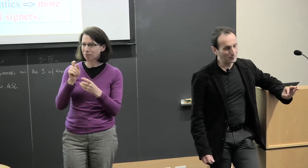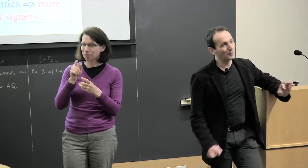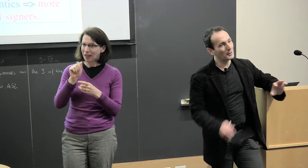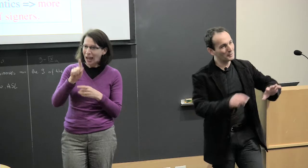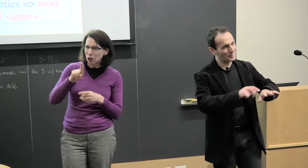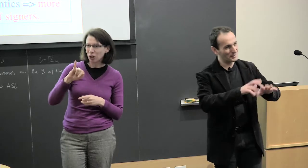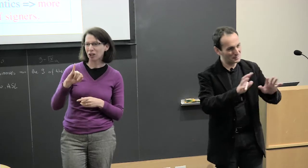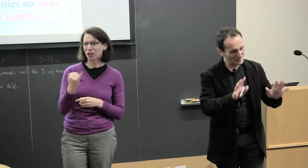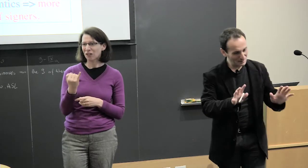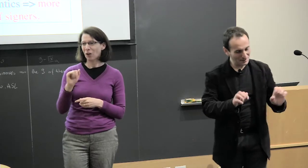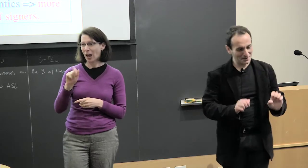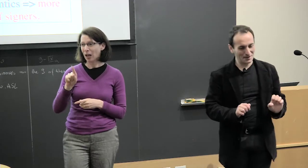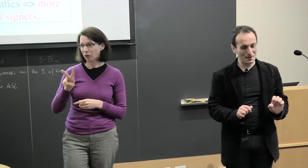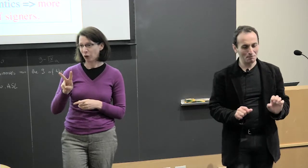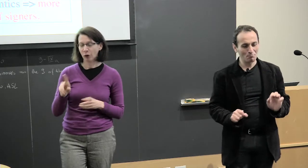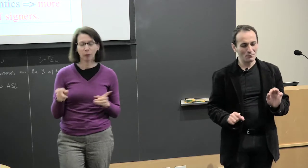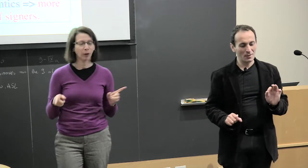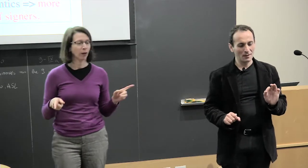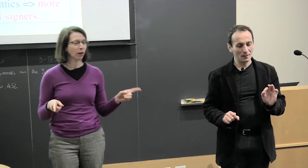now